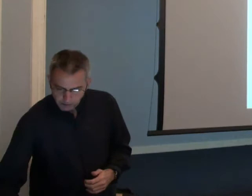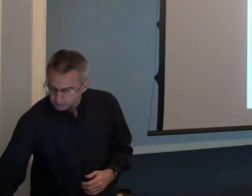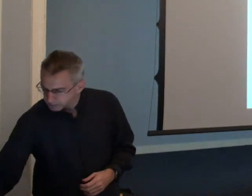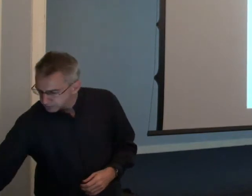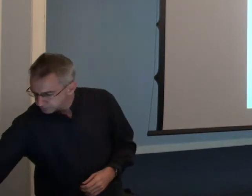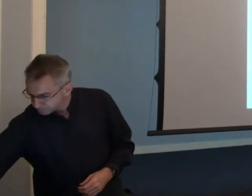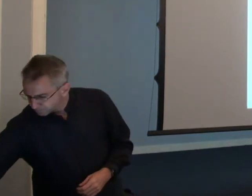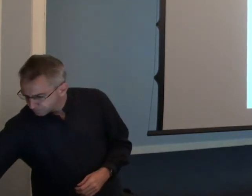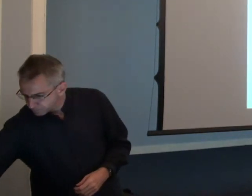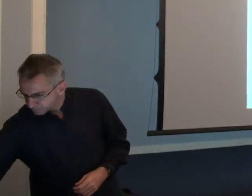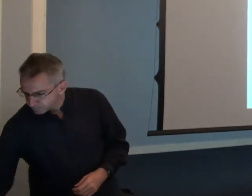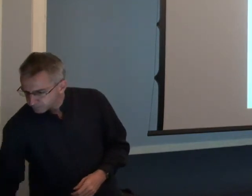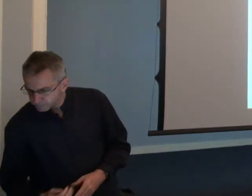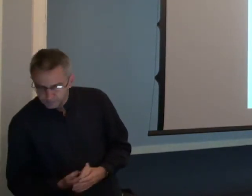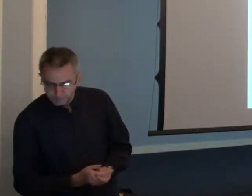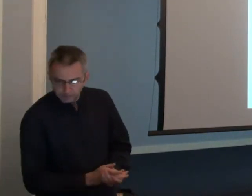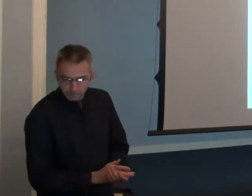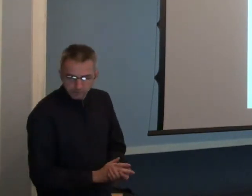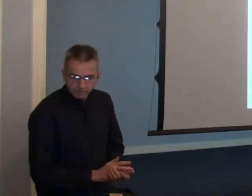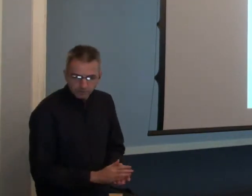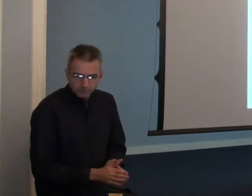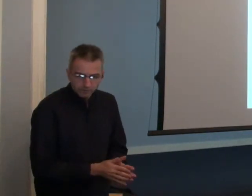from the group responses after the clips.